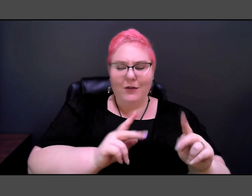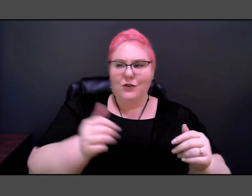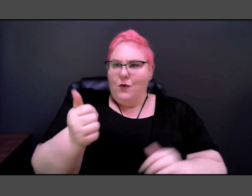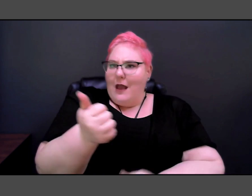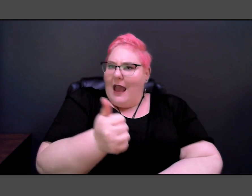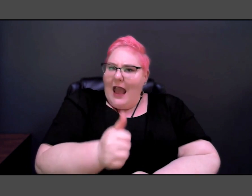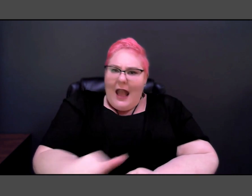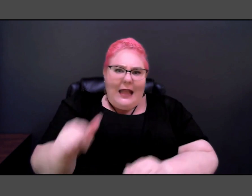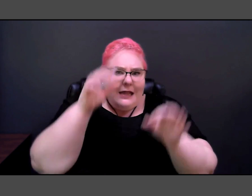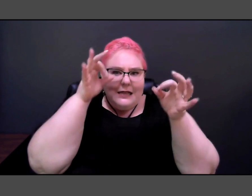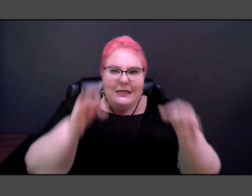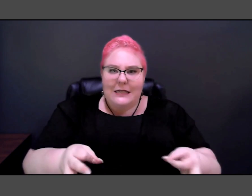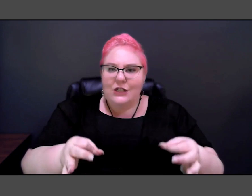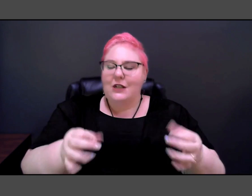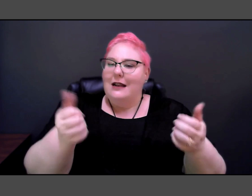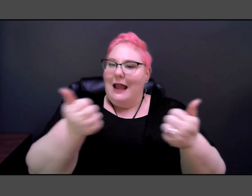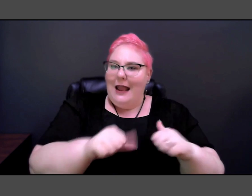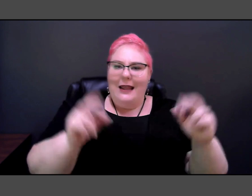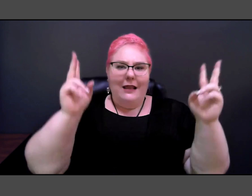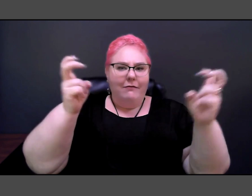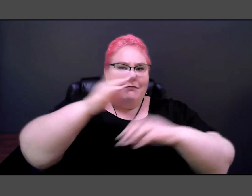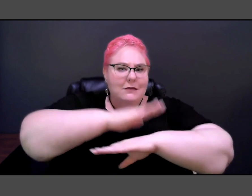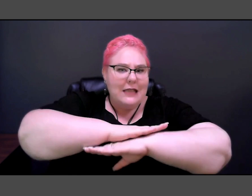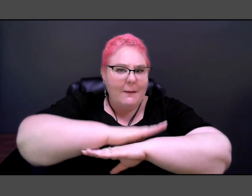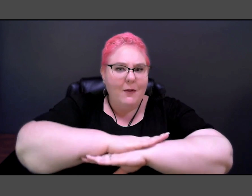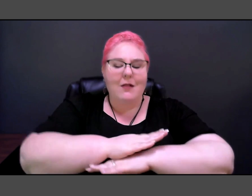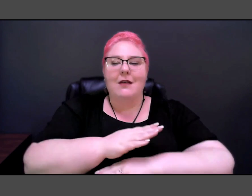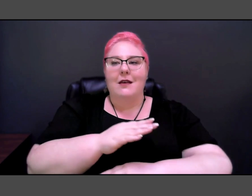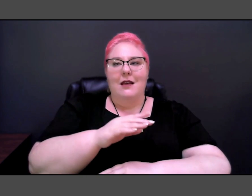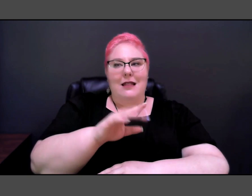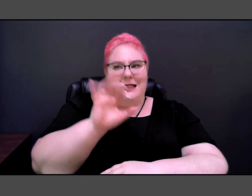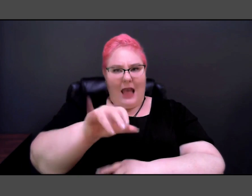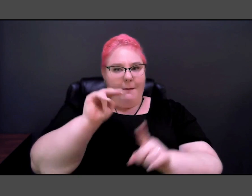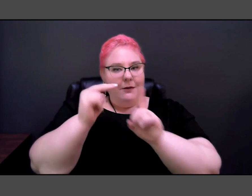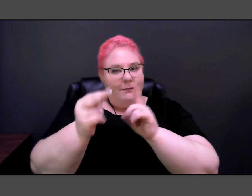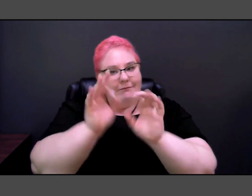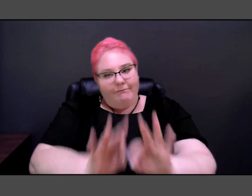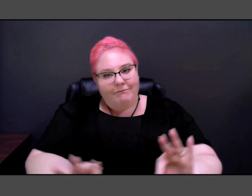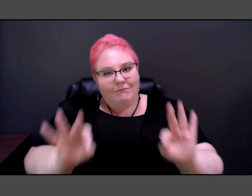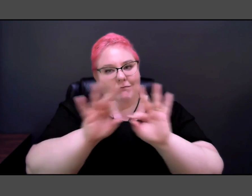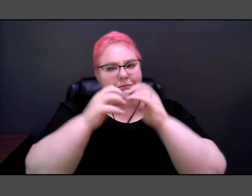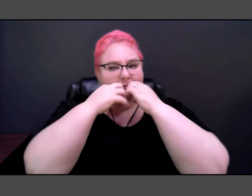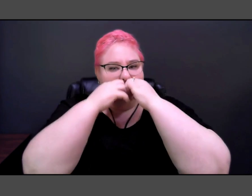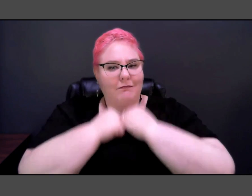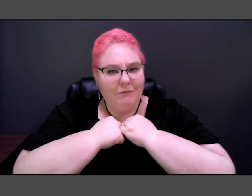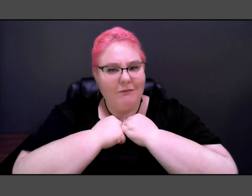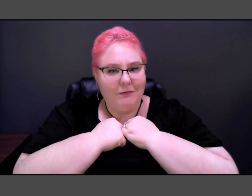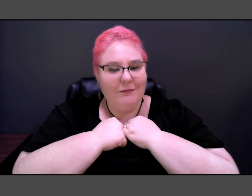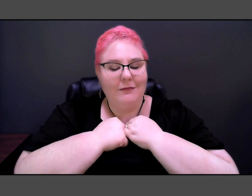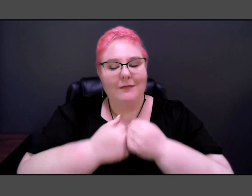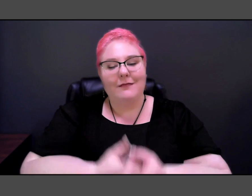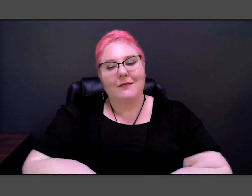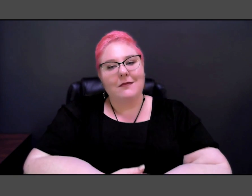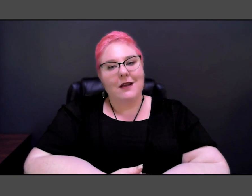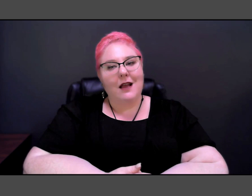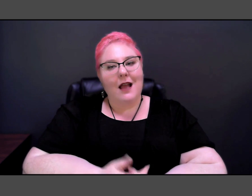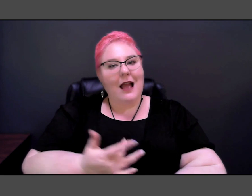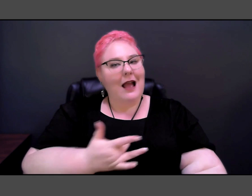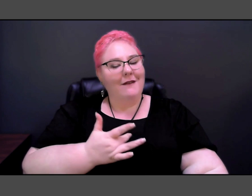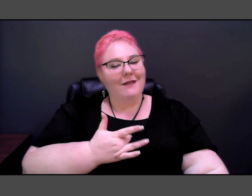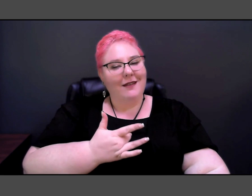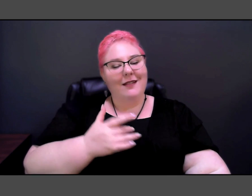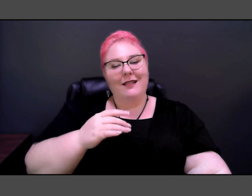table, is incredibly important. And so I feel like President Biden has really lived up to